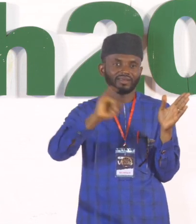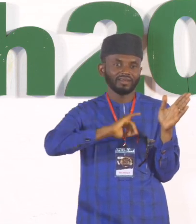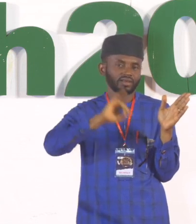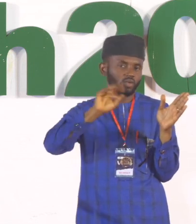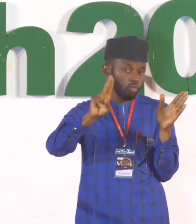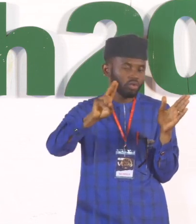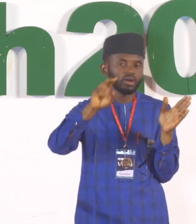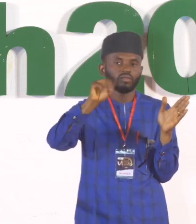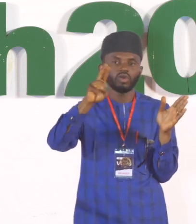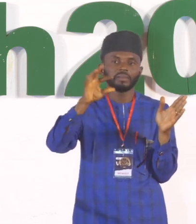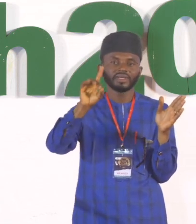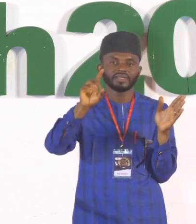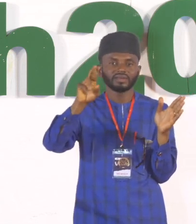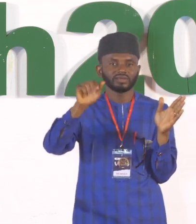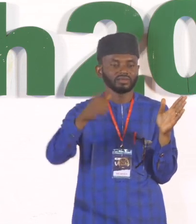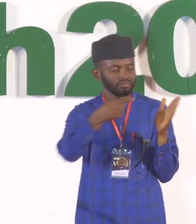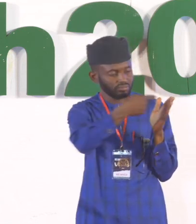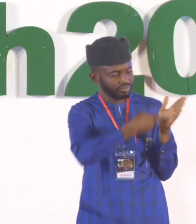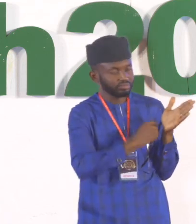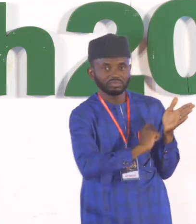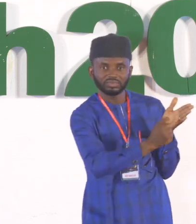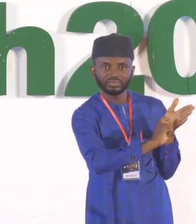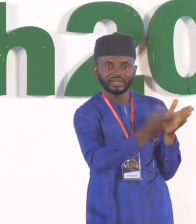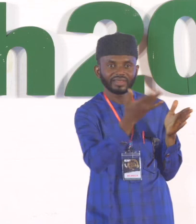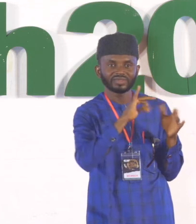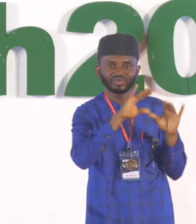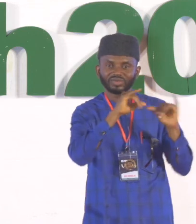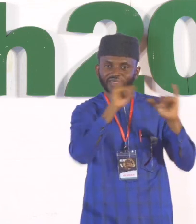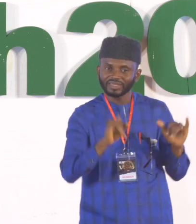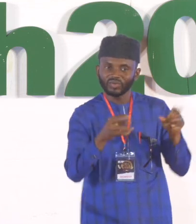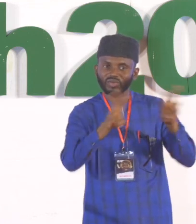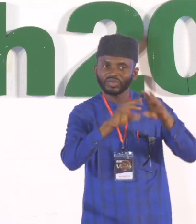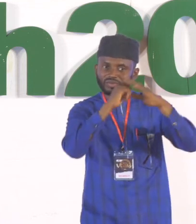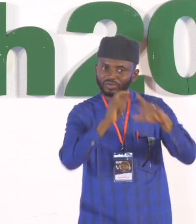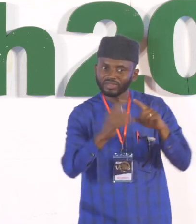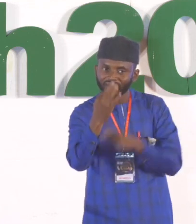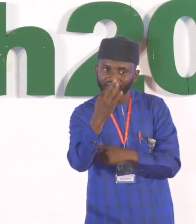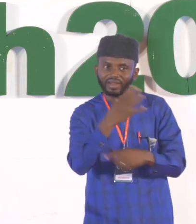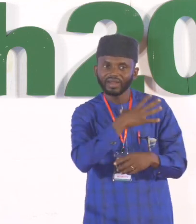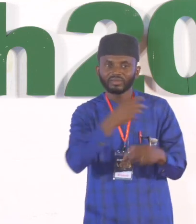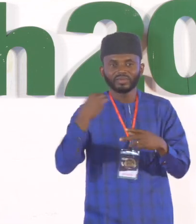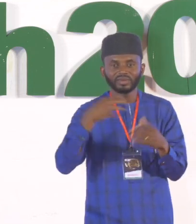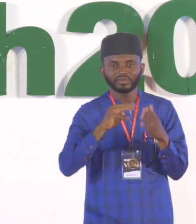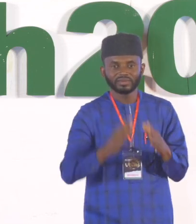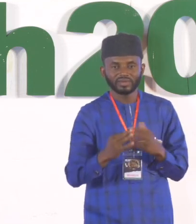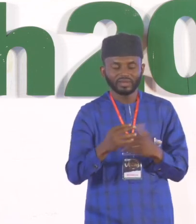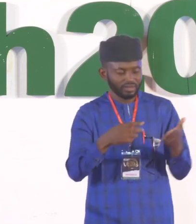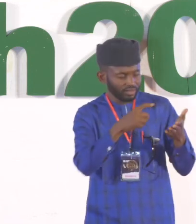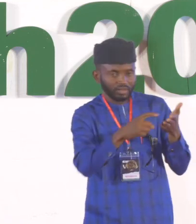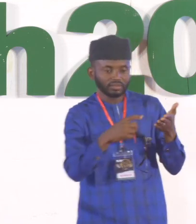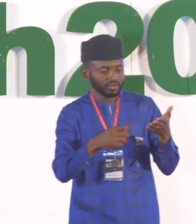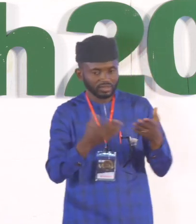If the card is, you know, brought, the servant will say, "Oh Allah, subhanallah, what will this